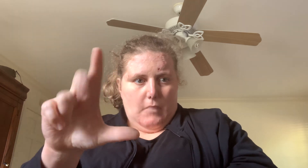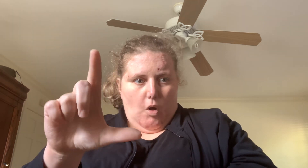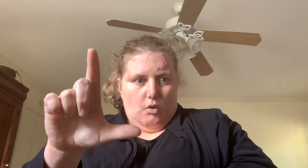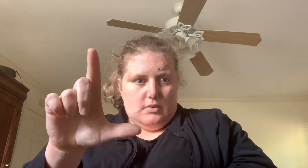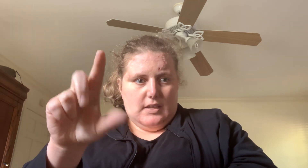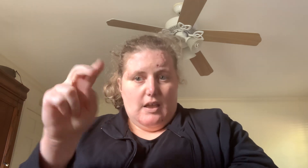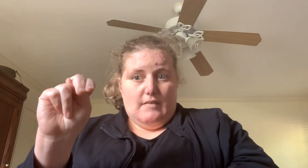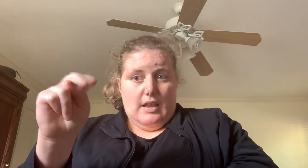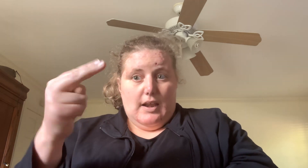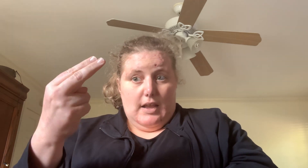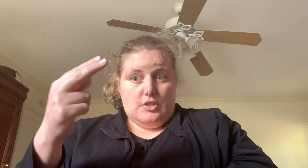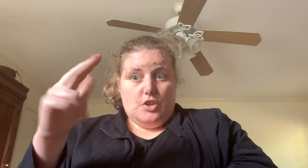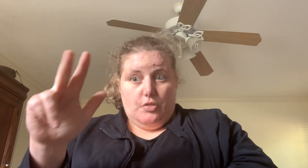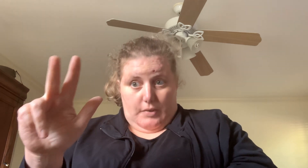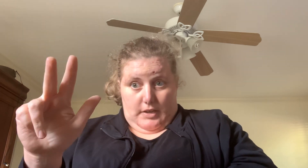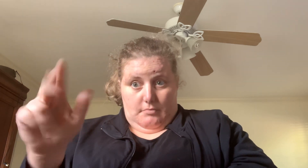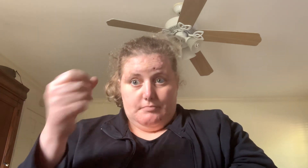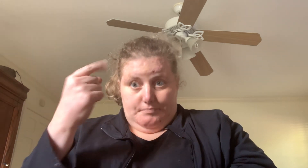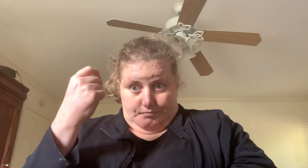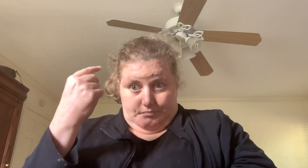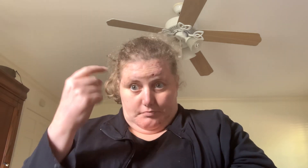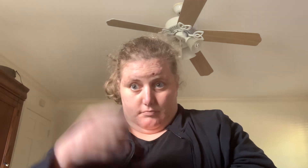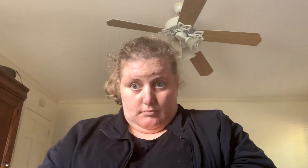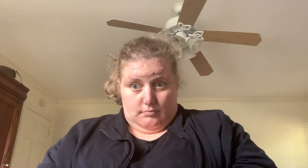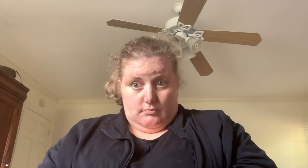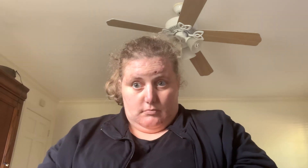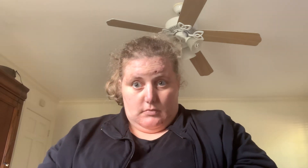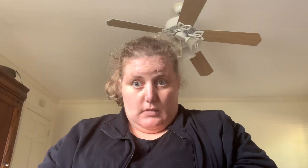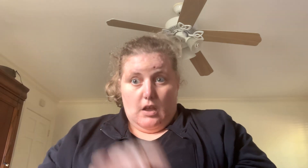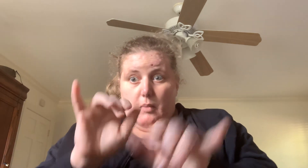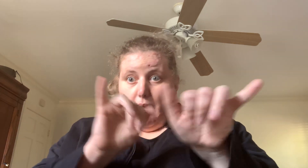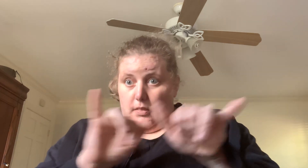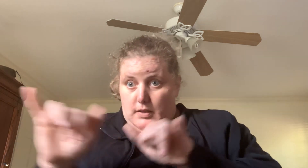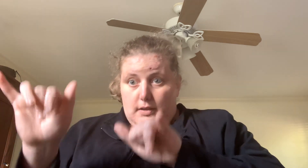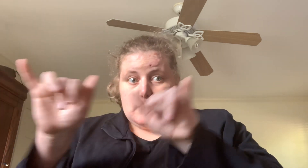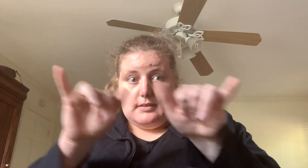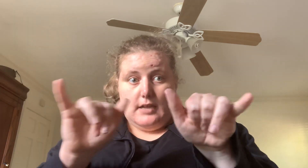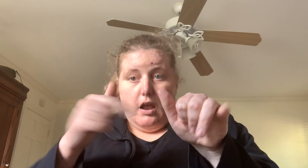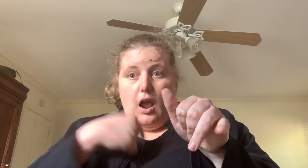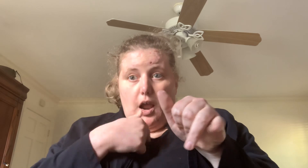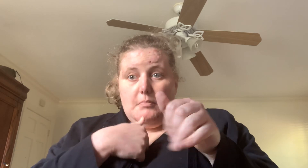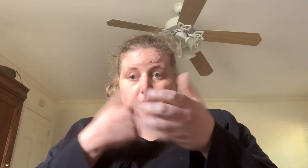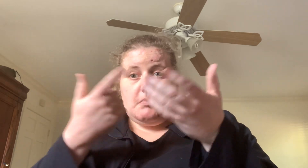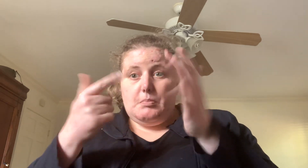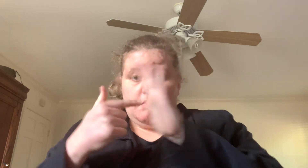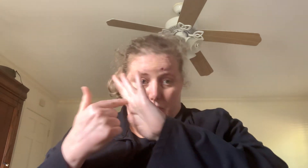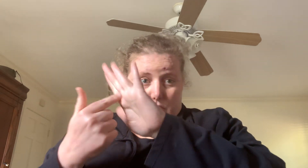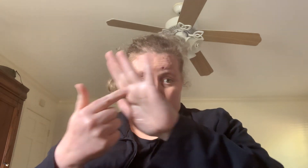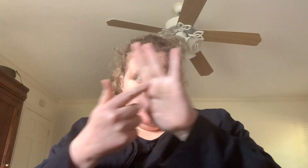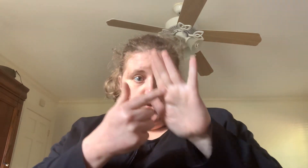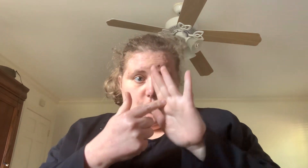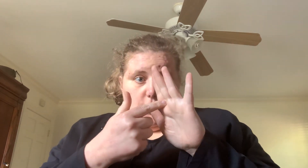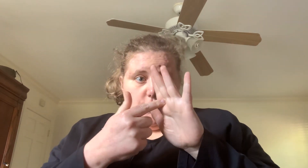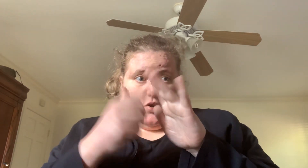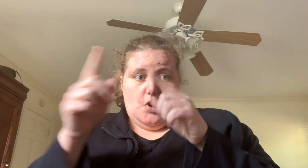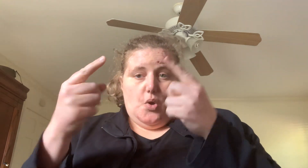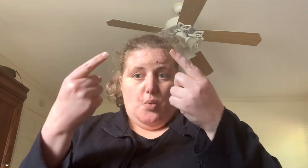Hopefully that made sense. But on the same screen, I am going to show you what happens if we go